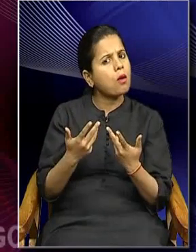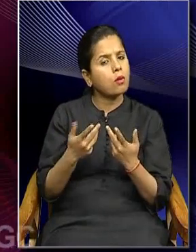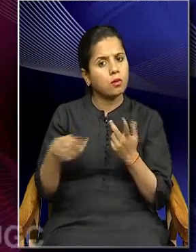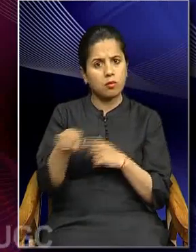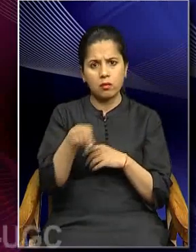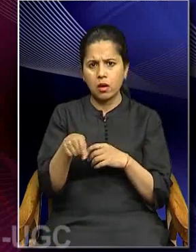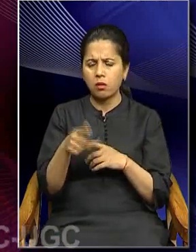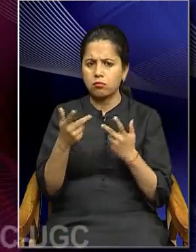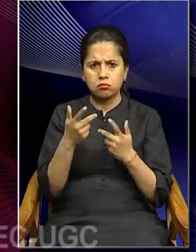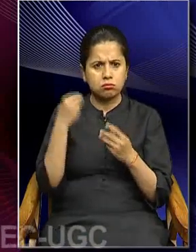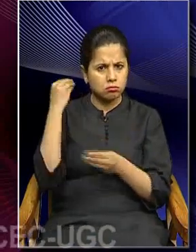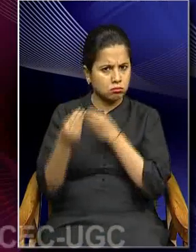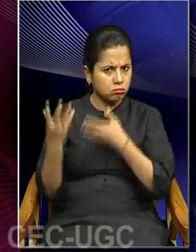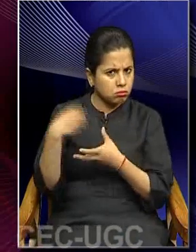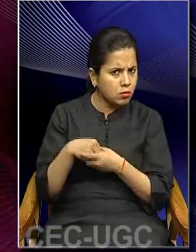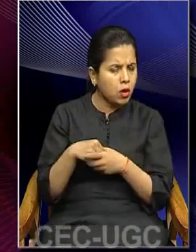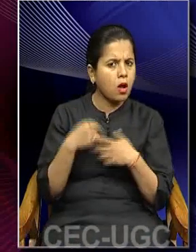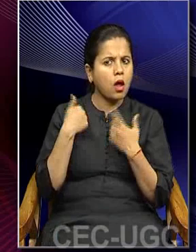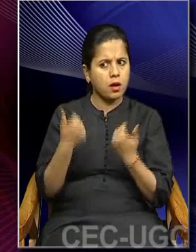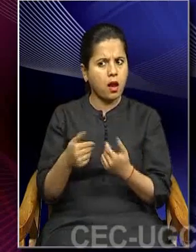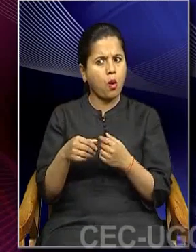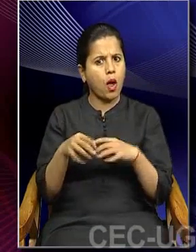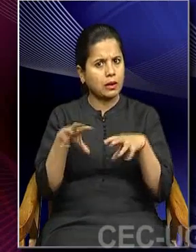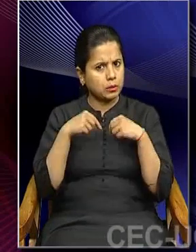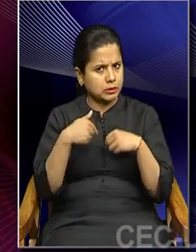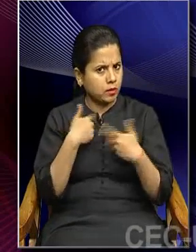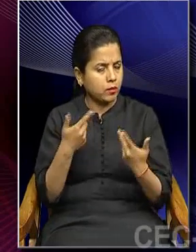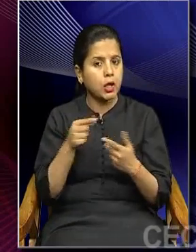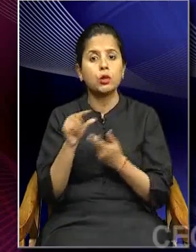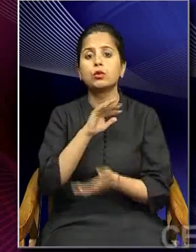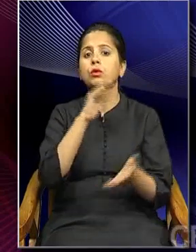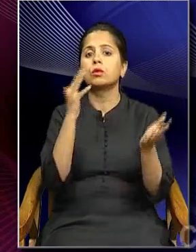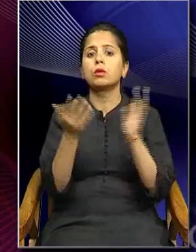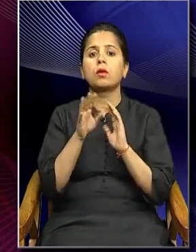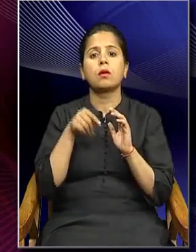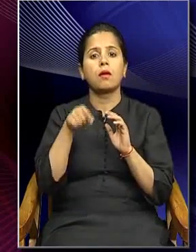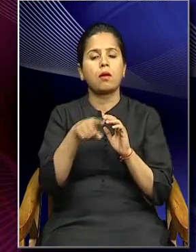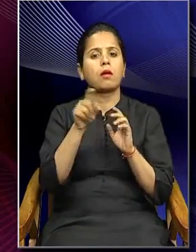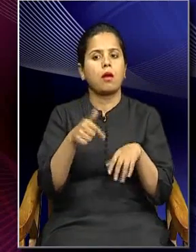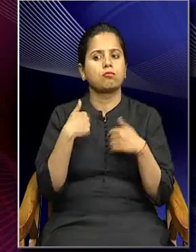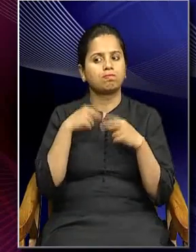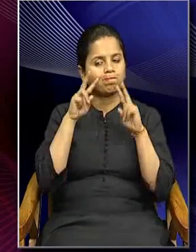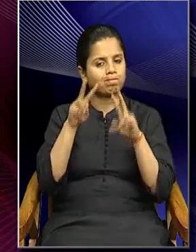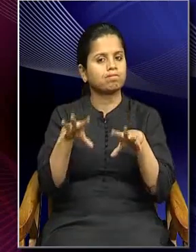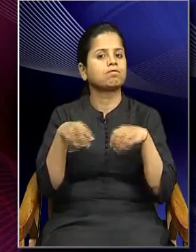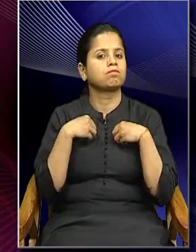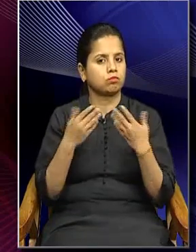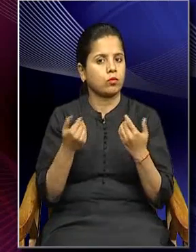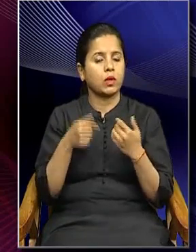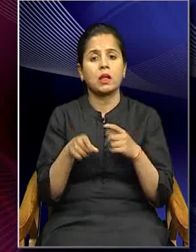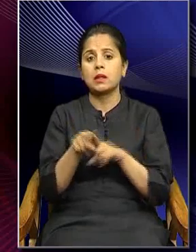or inferred? The answer is, universals are perceptible. In fact, it is due